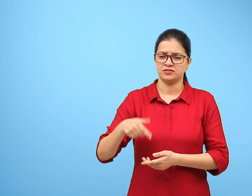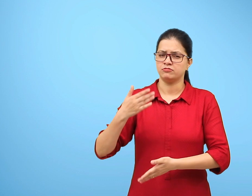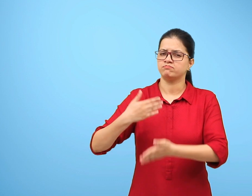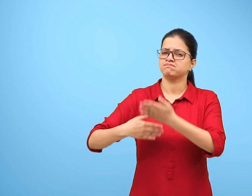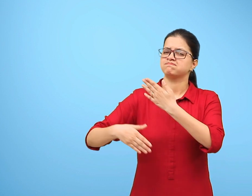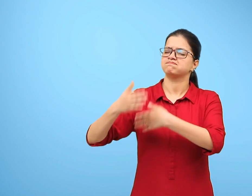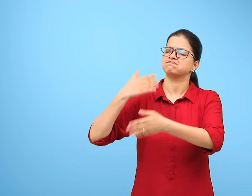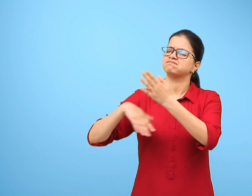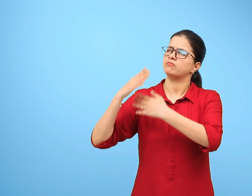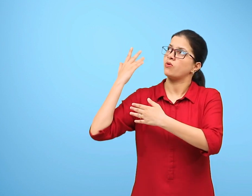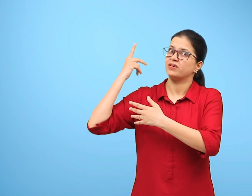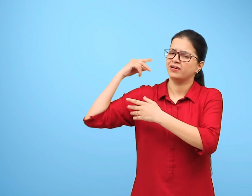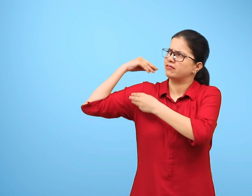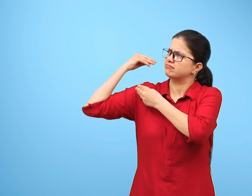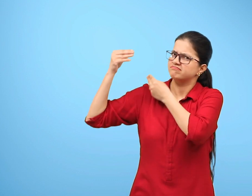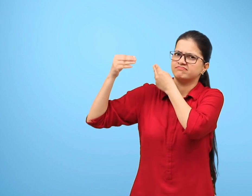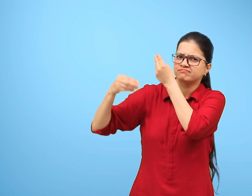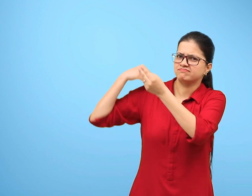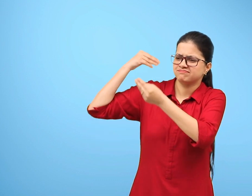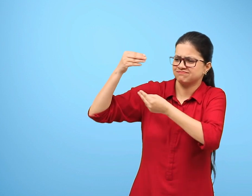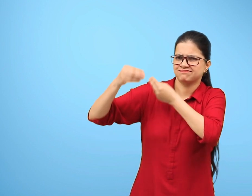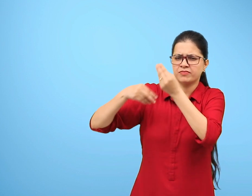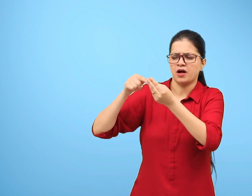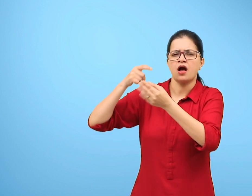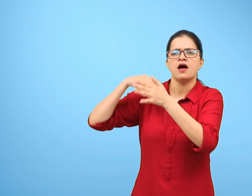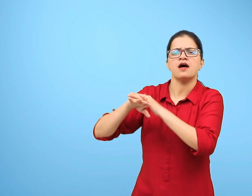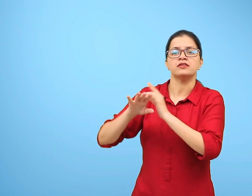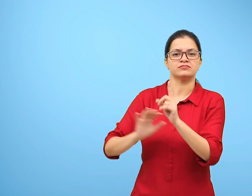Yoga is an invaluable gift of the ancient Indian tradition.